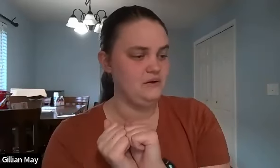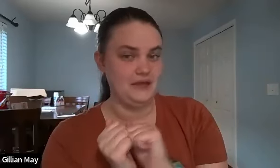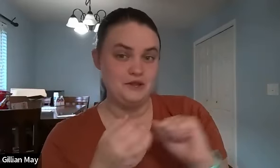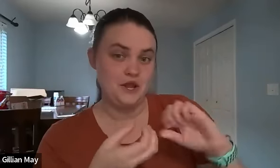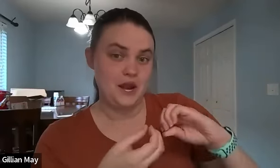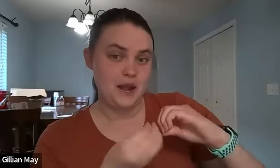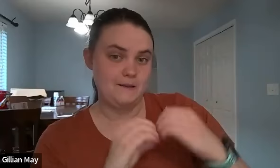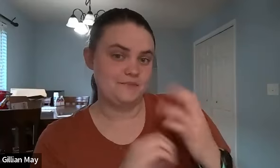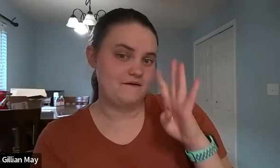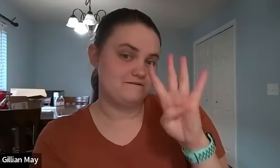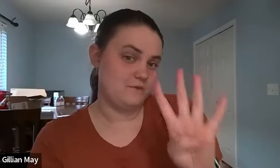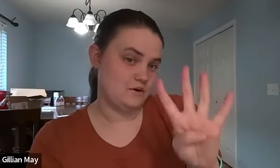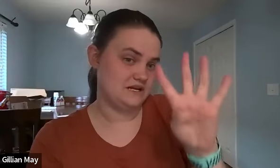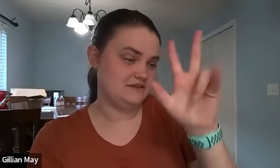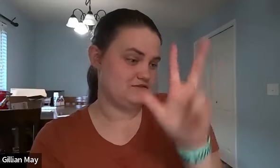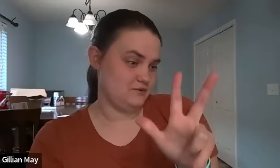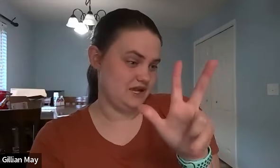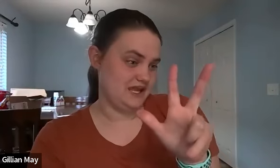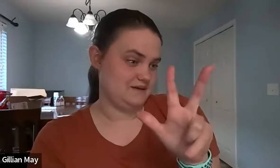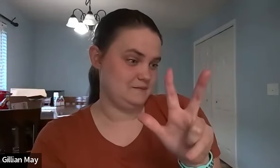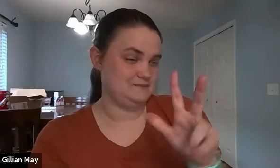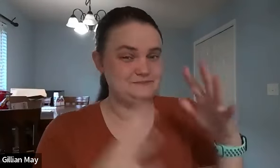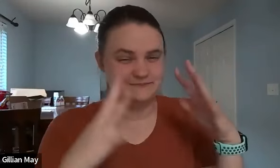Okay, number 43.